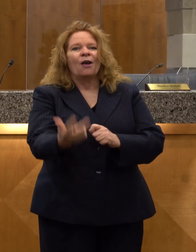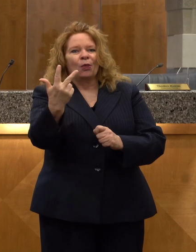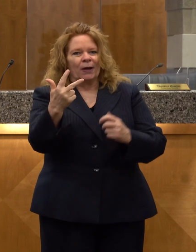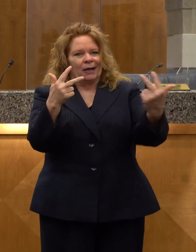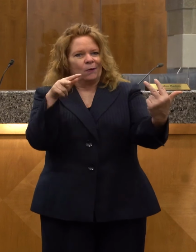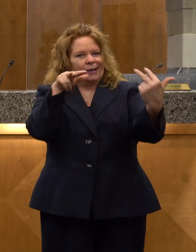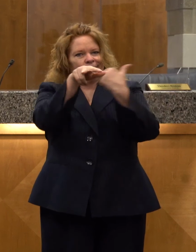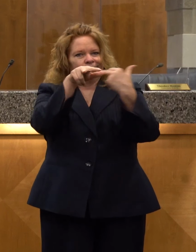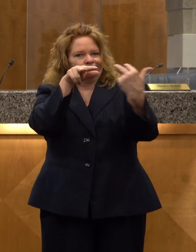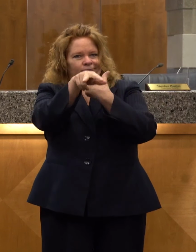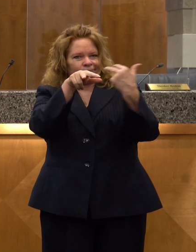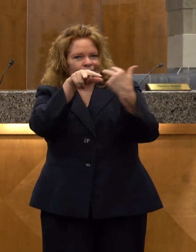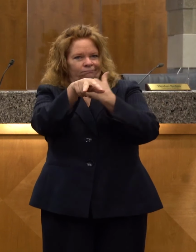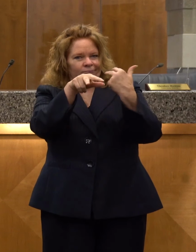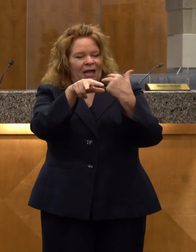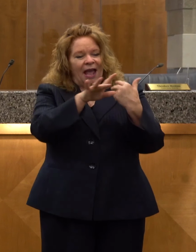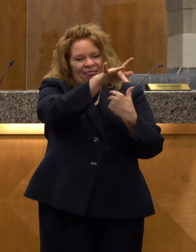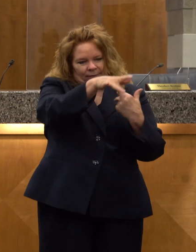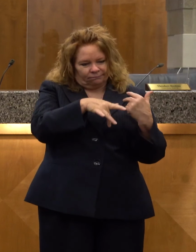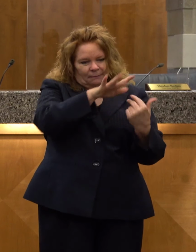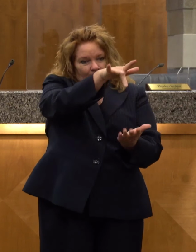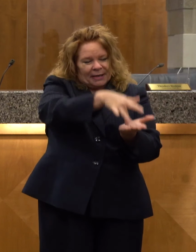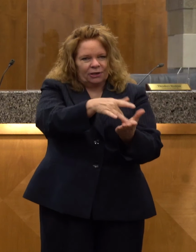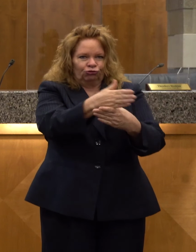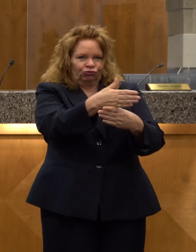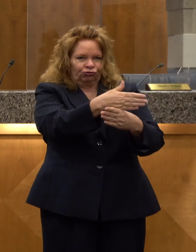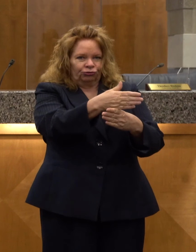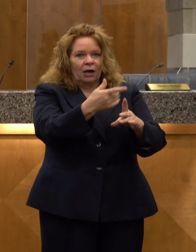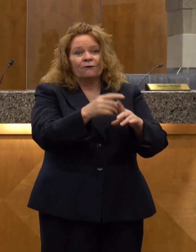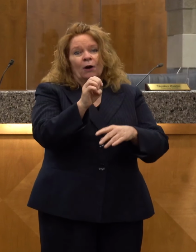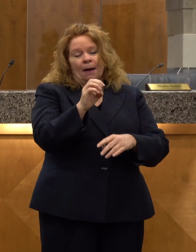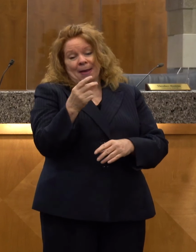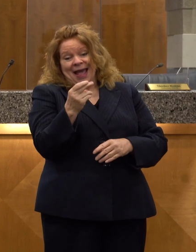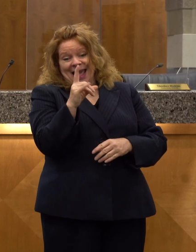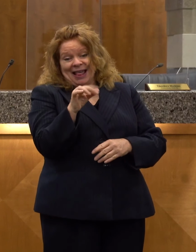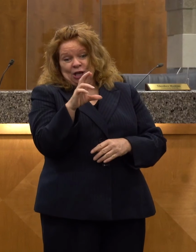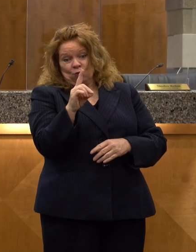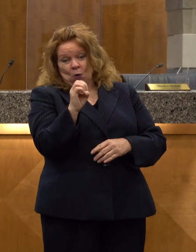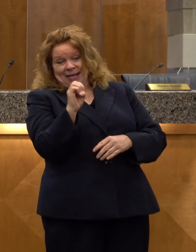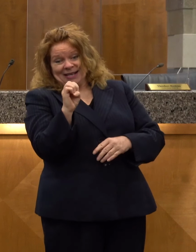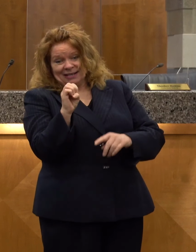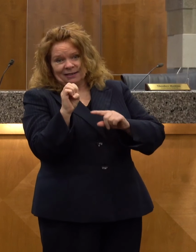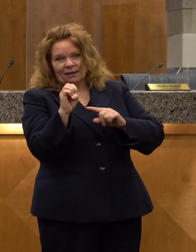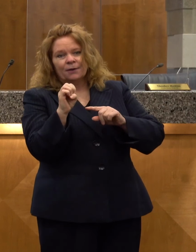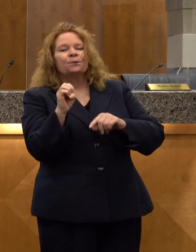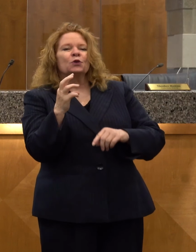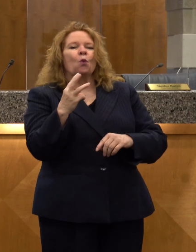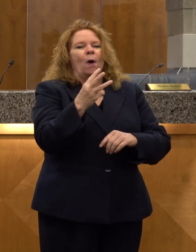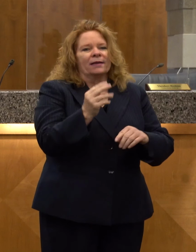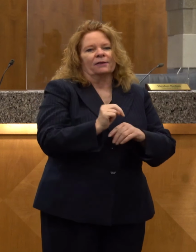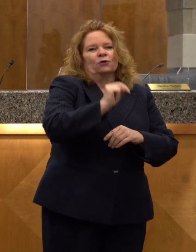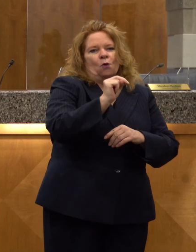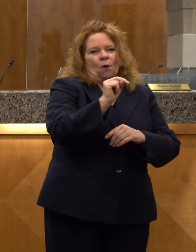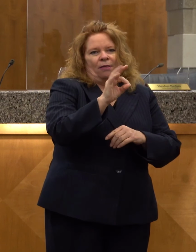direction, and a shared center turn lane from east of Hanley Road to west of North Florissant